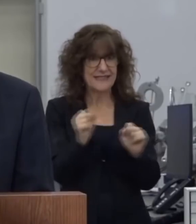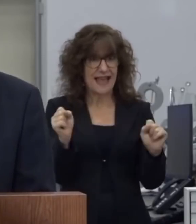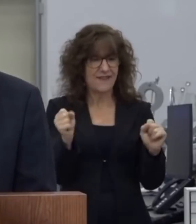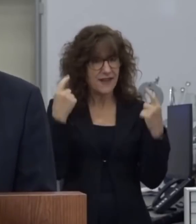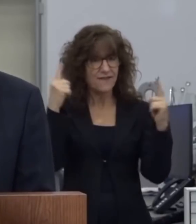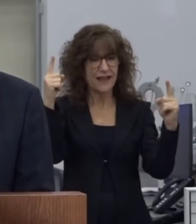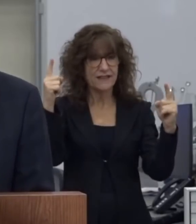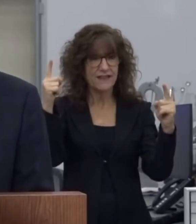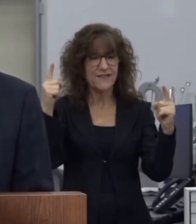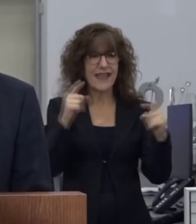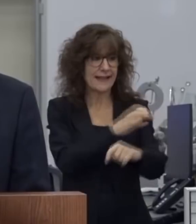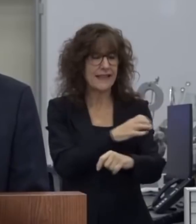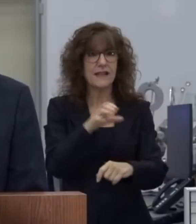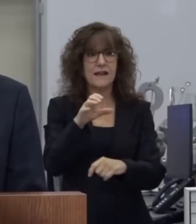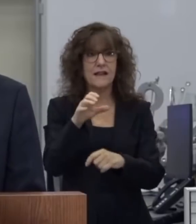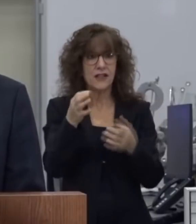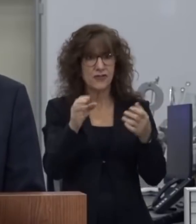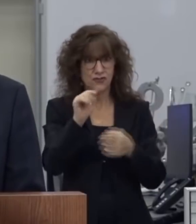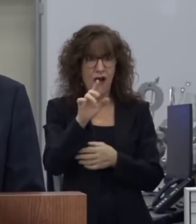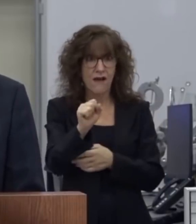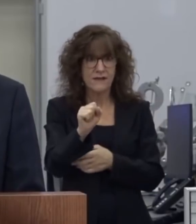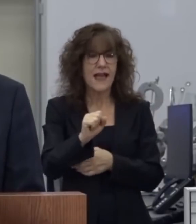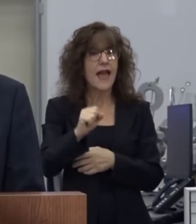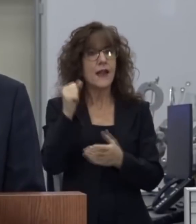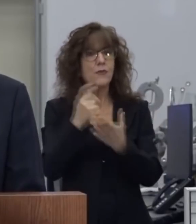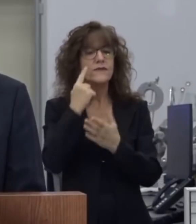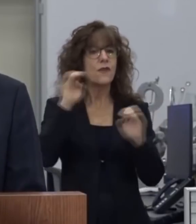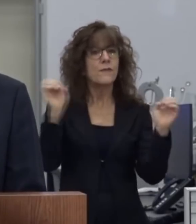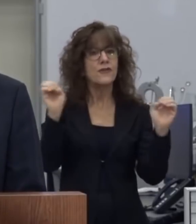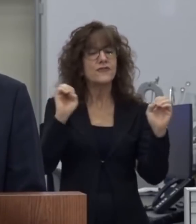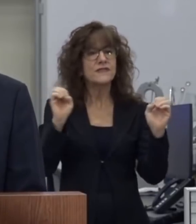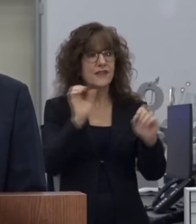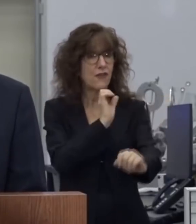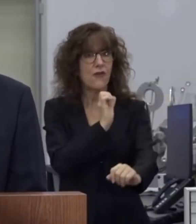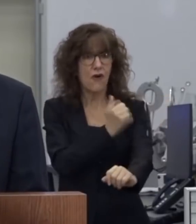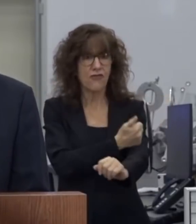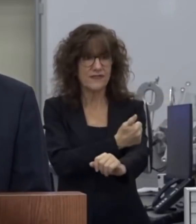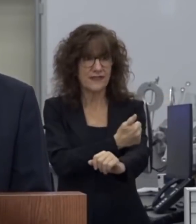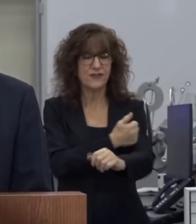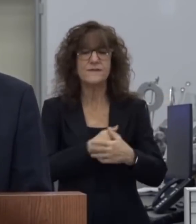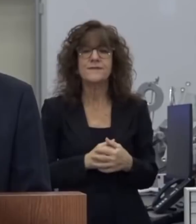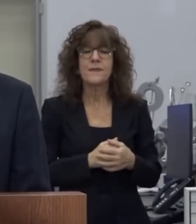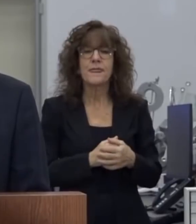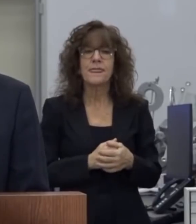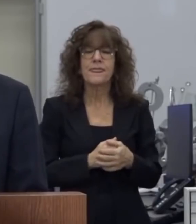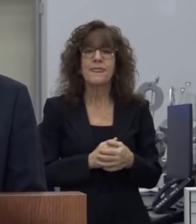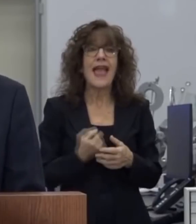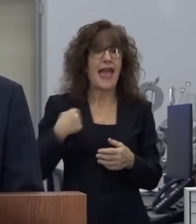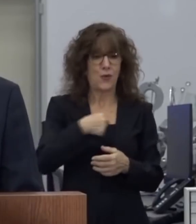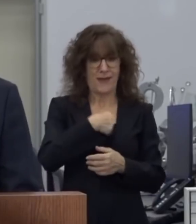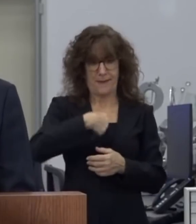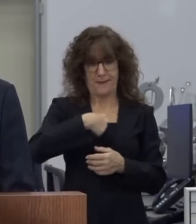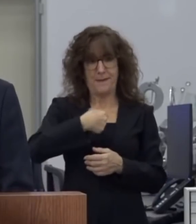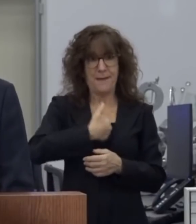clinical trials and approves it for emergency authorization, and we,